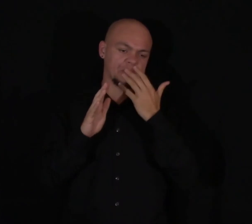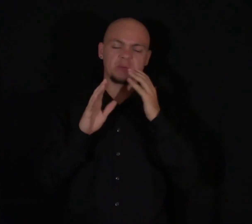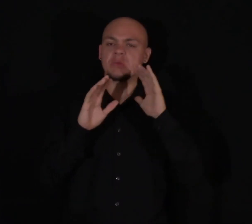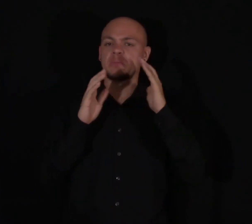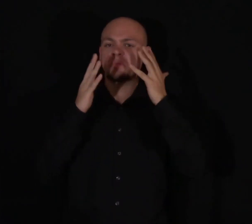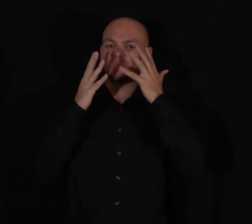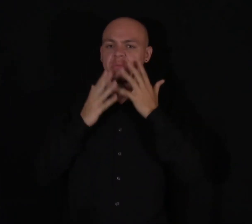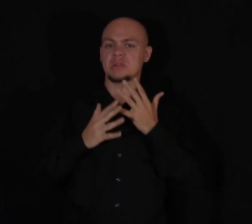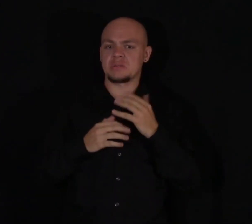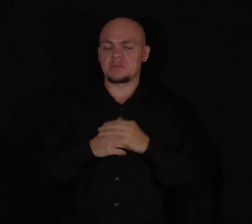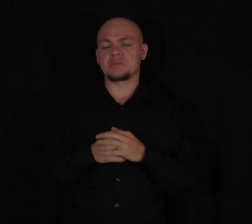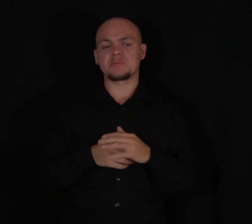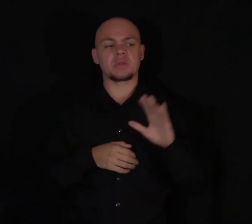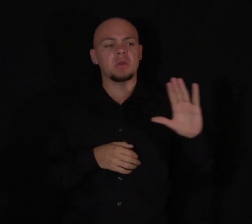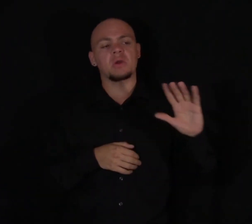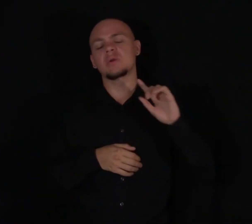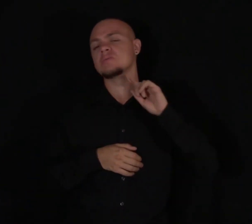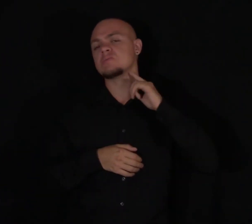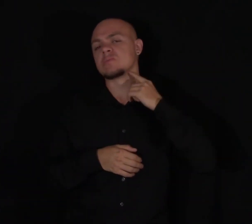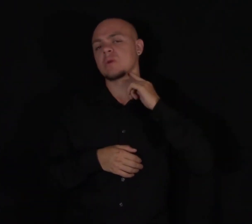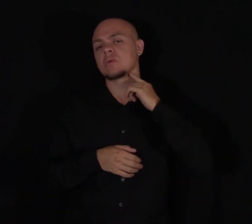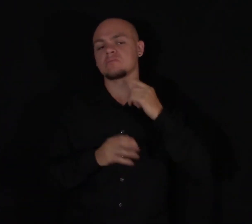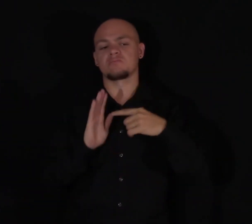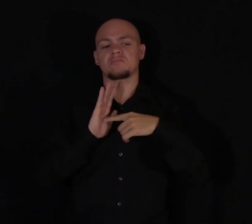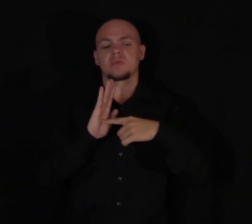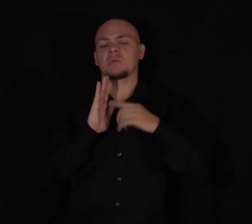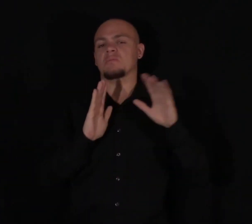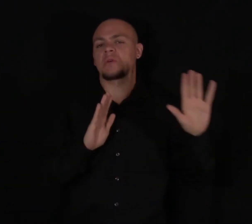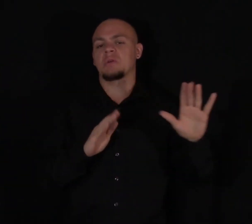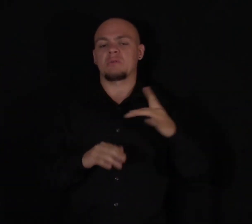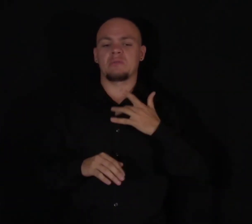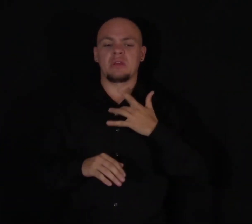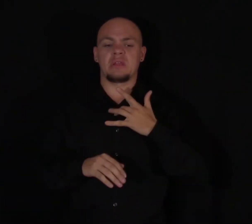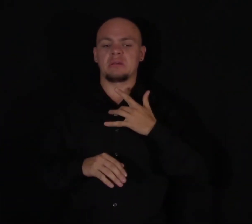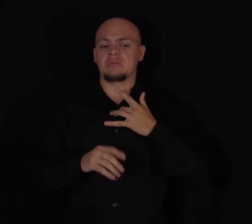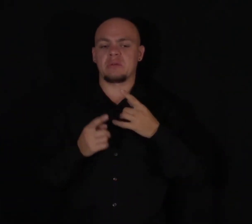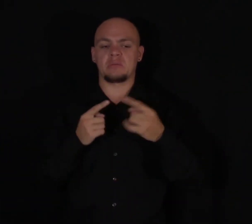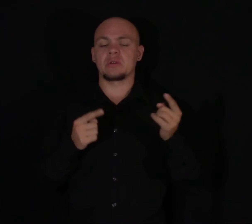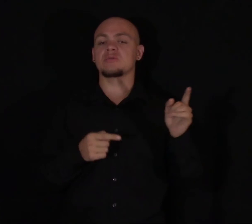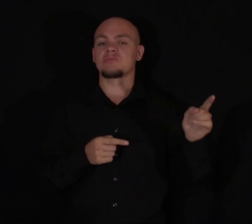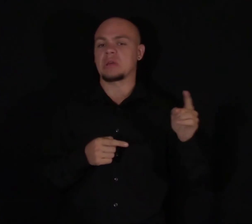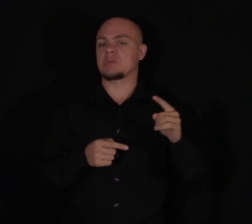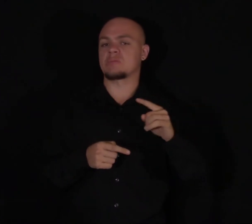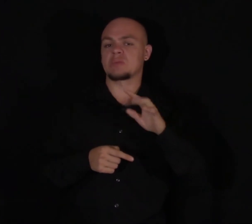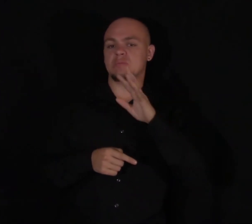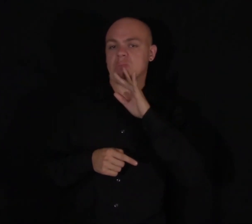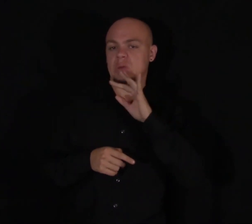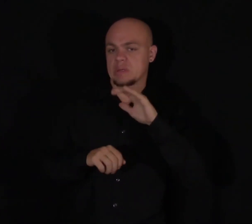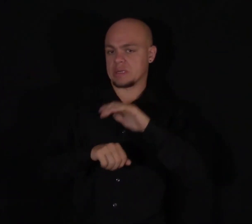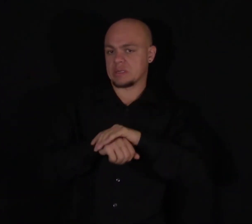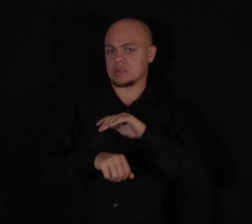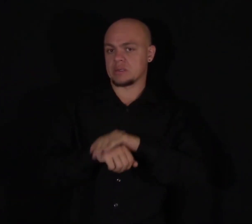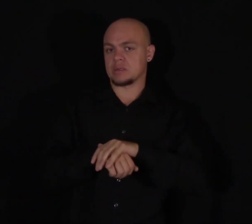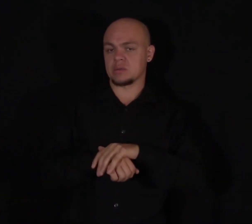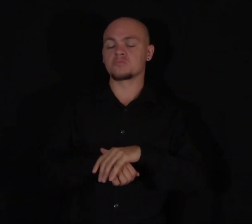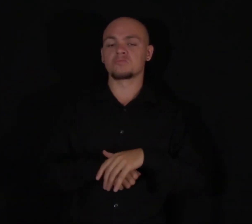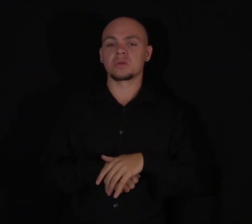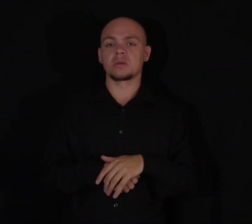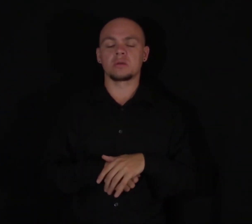her entire indifference. She addressed me in English, and the voice struck me as one that I had heard during my